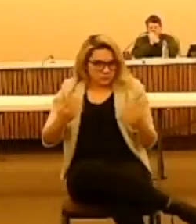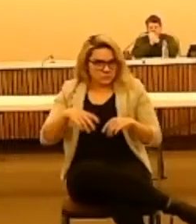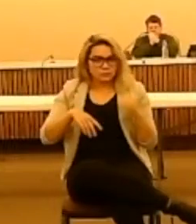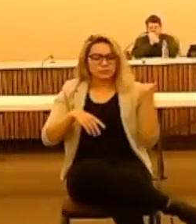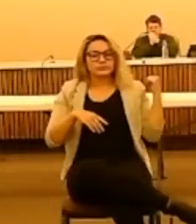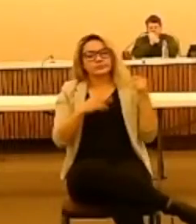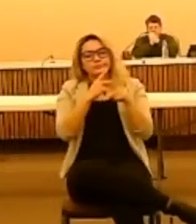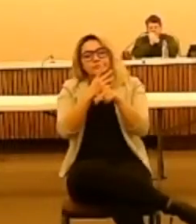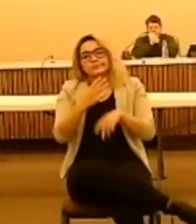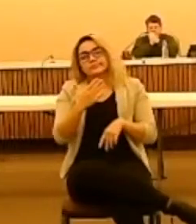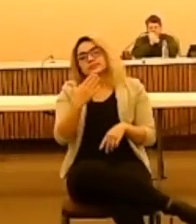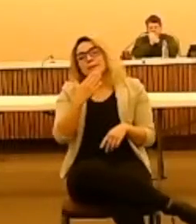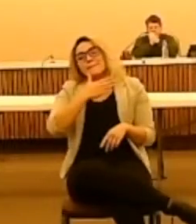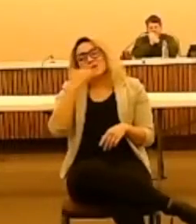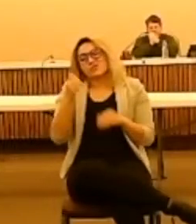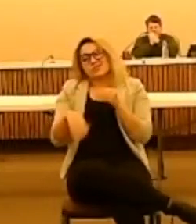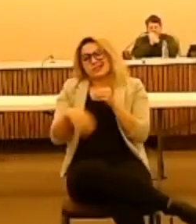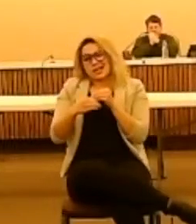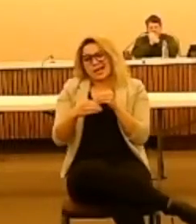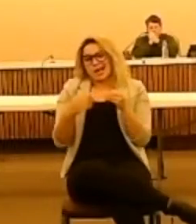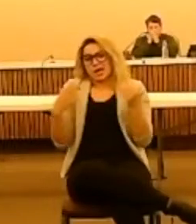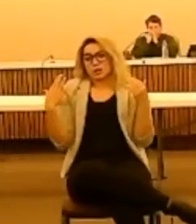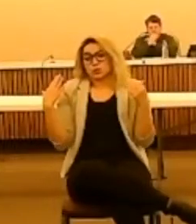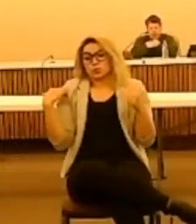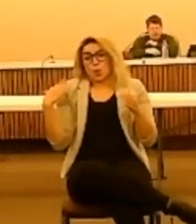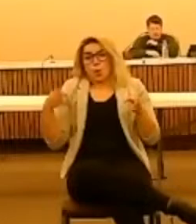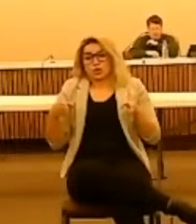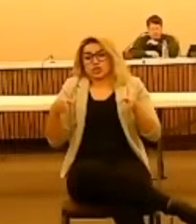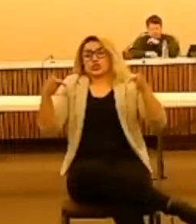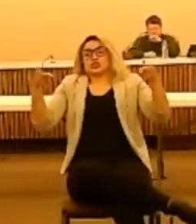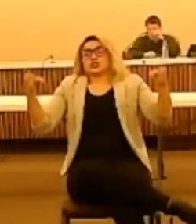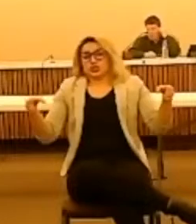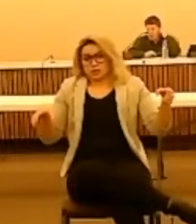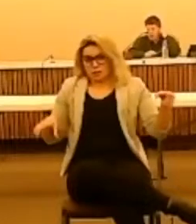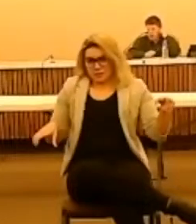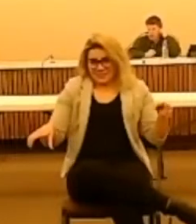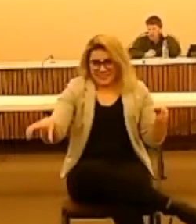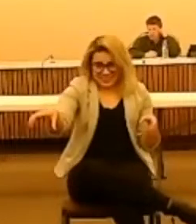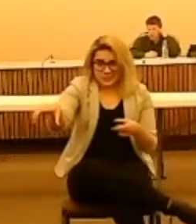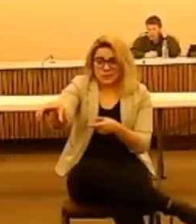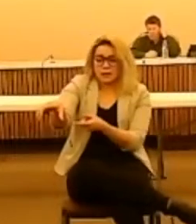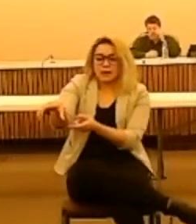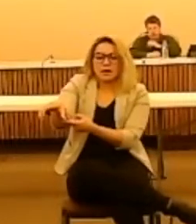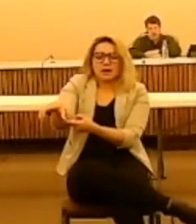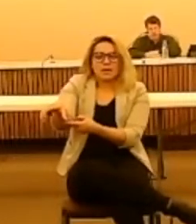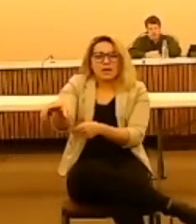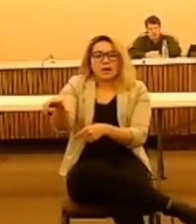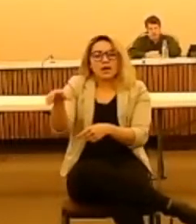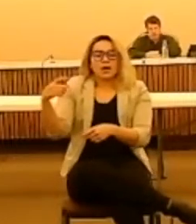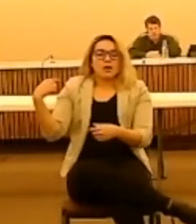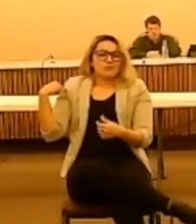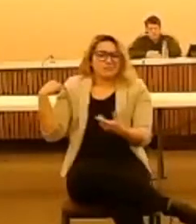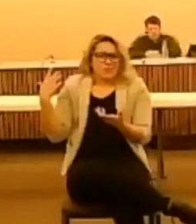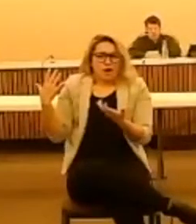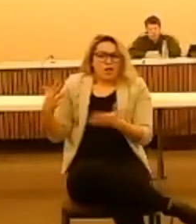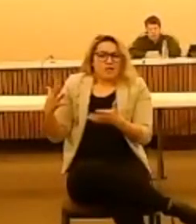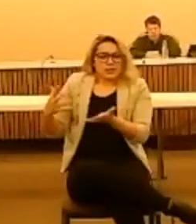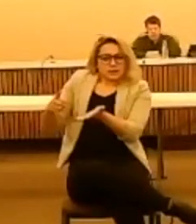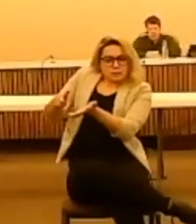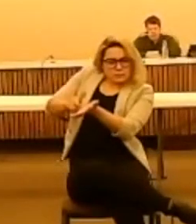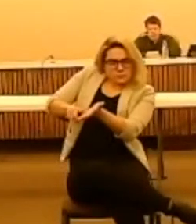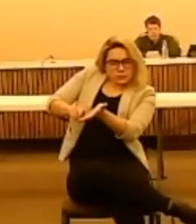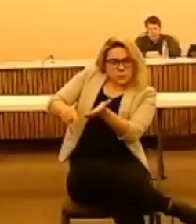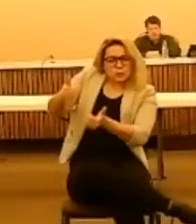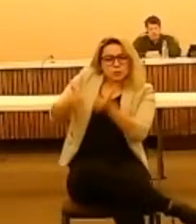shoulder, just as Jess was saying, because we'd had our guys go take a look at that as to which made more sense to do it as